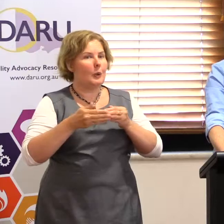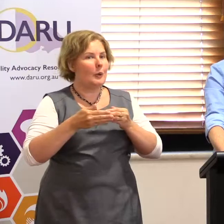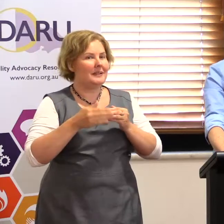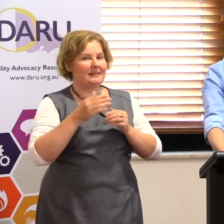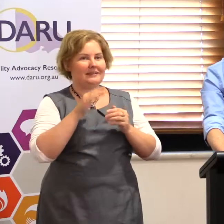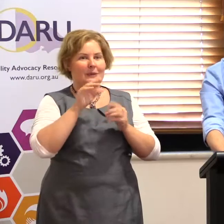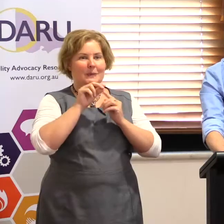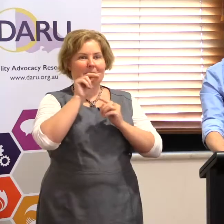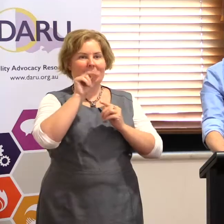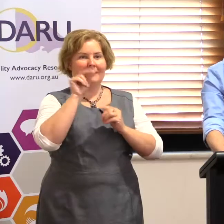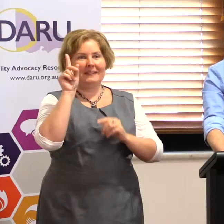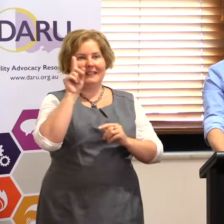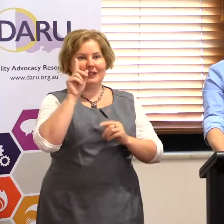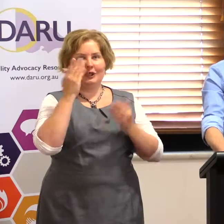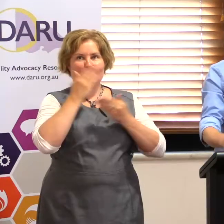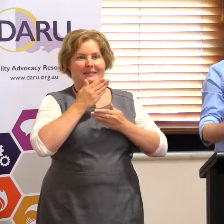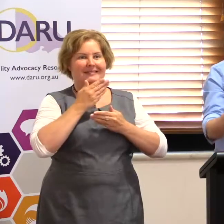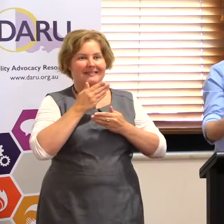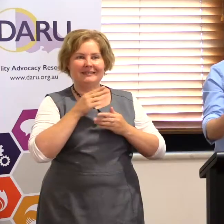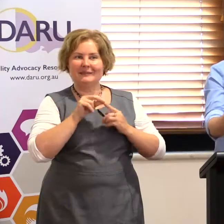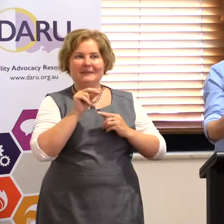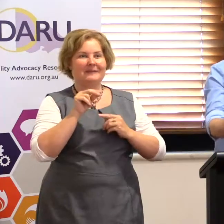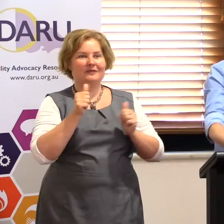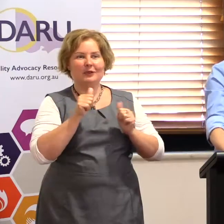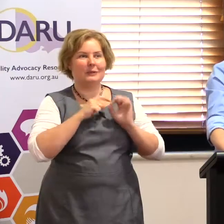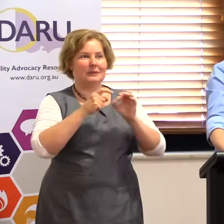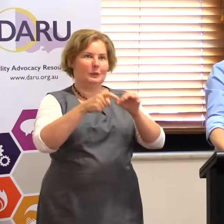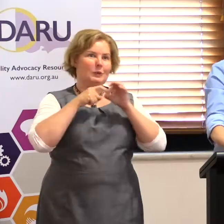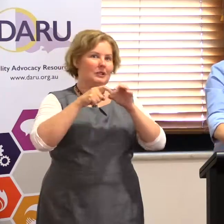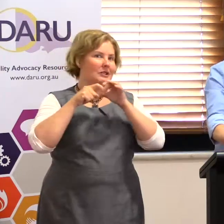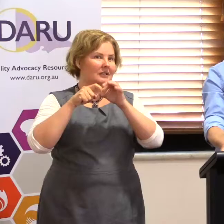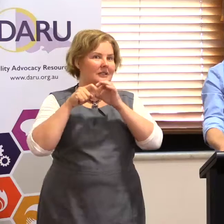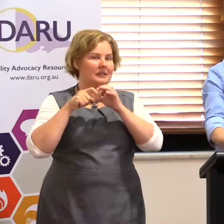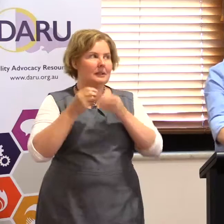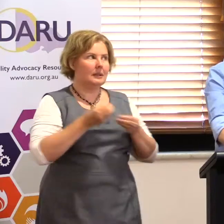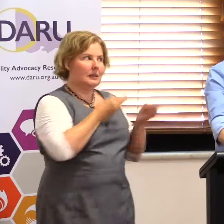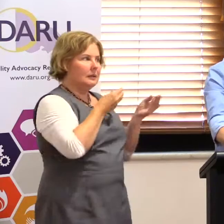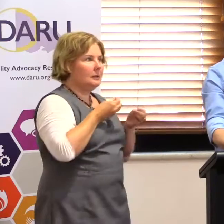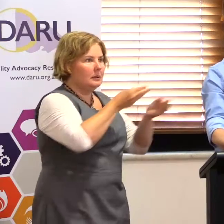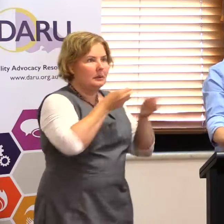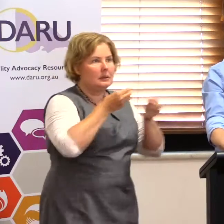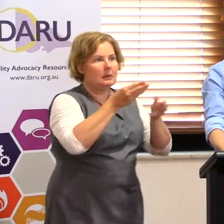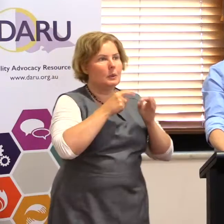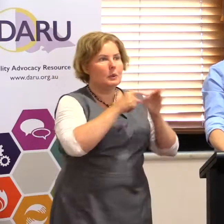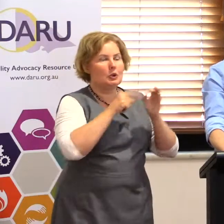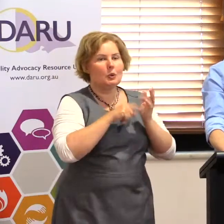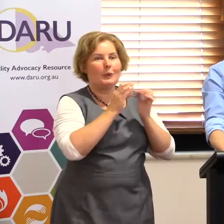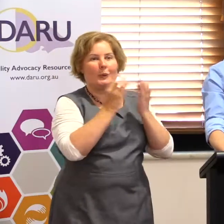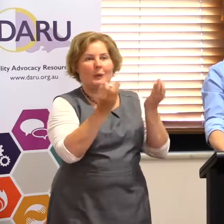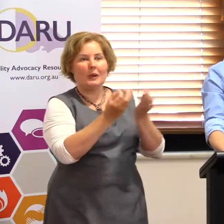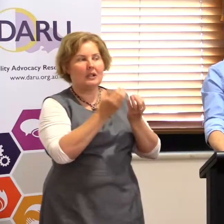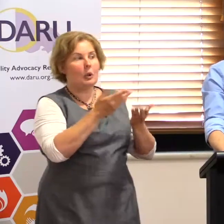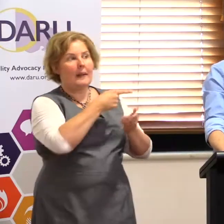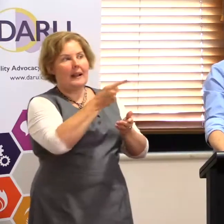to get your questions in by today because that will enable us to get back to organisations so that they have time to put